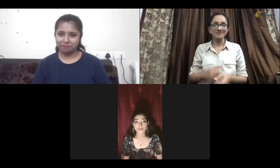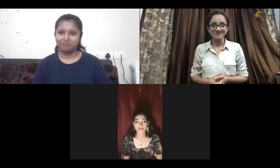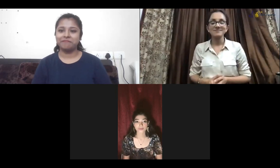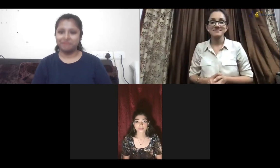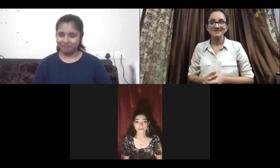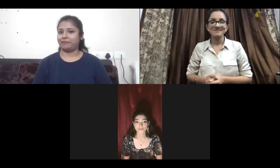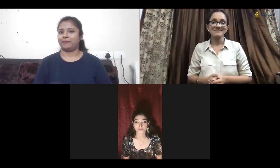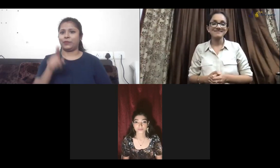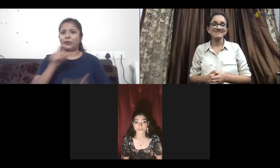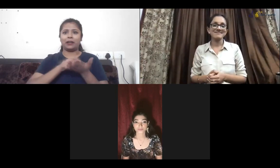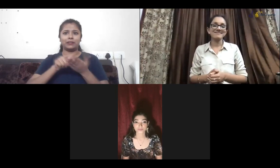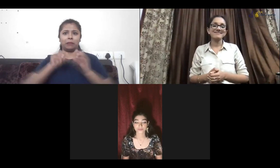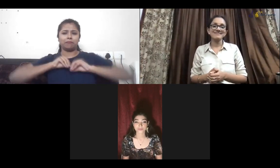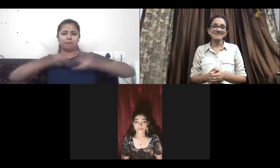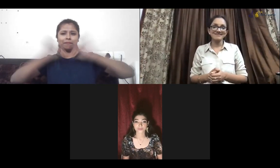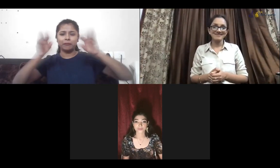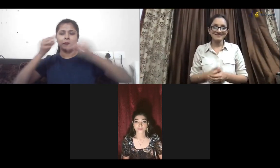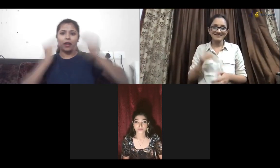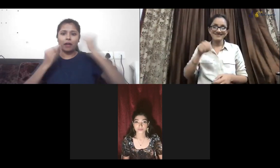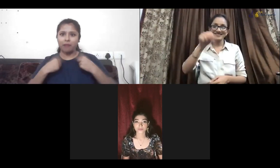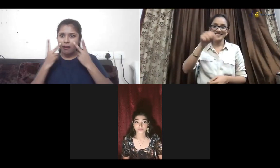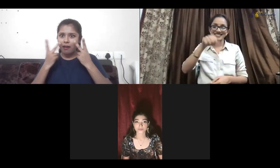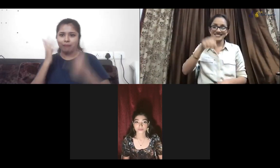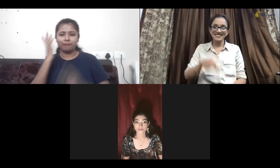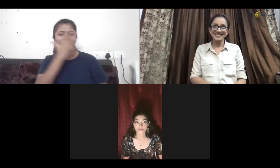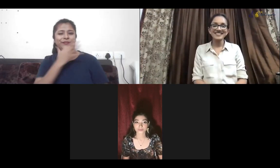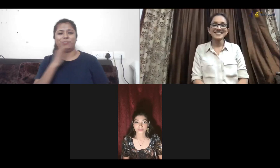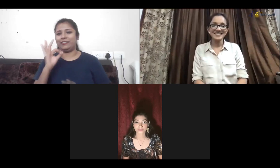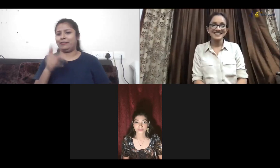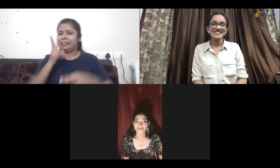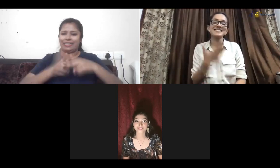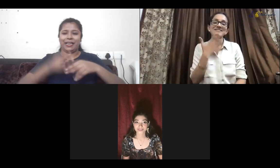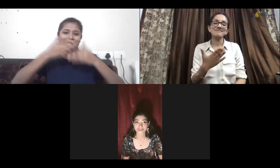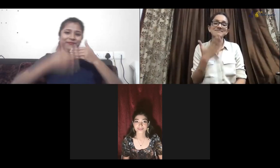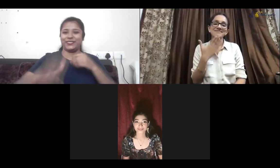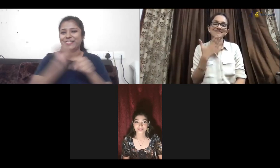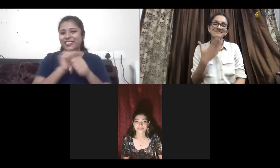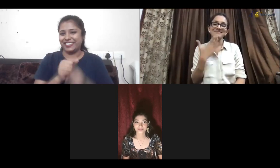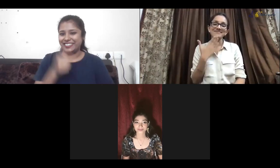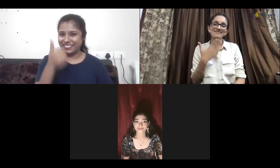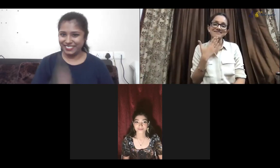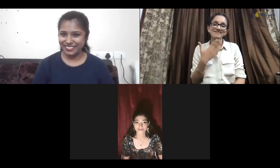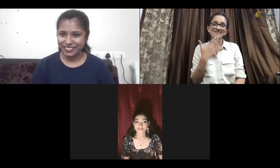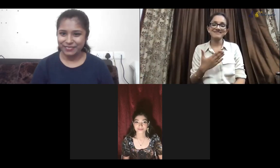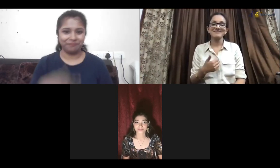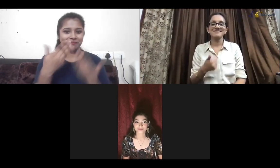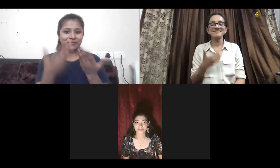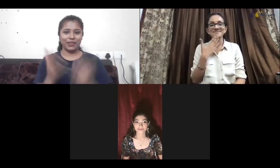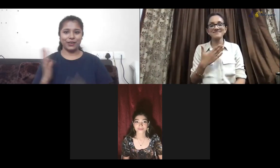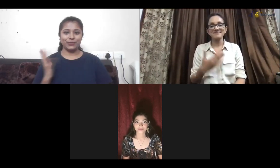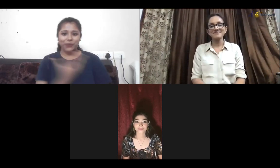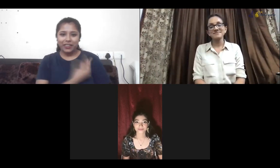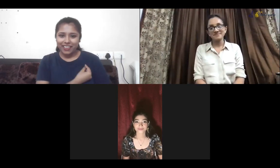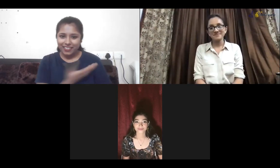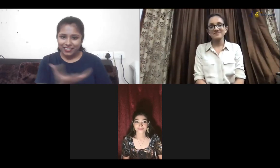and my sister both are managing, both are working. Wow. So yeah, we have seen your makeup work on the Instagram page. Thank you. Thank Instagram you.